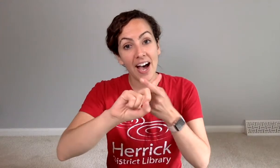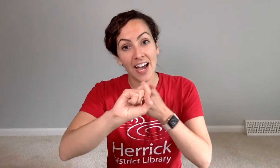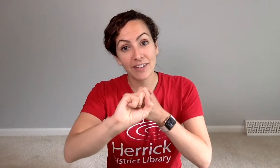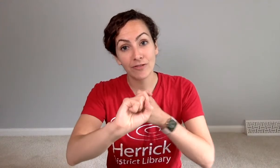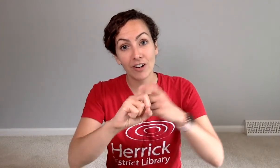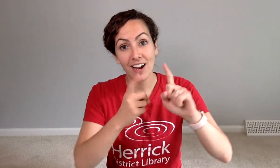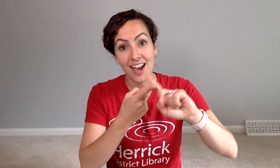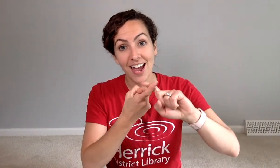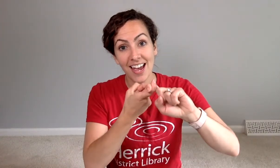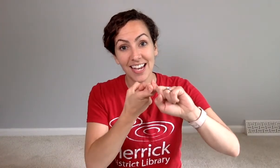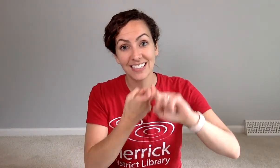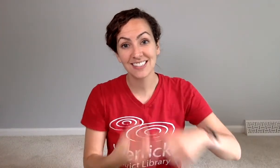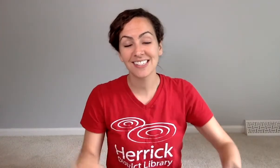Goodbye, friends.